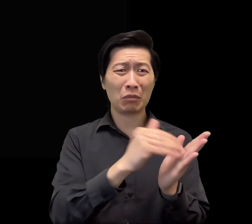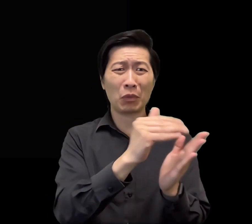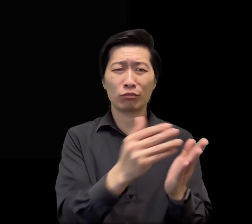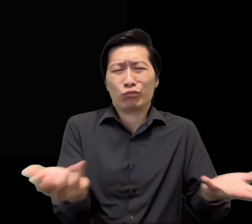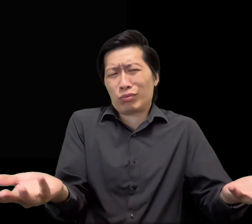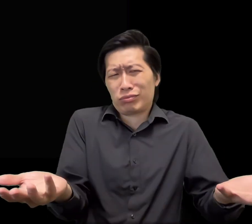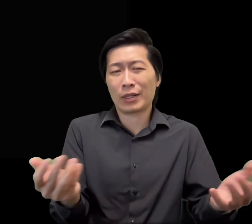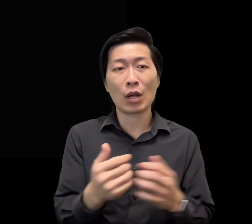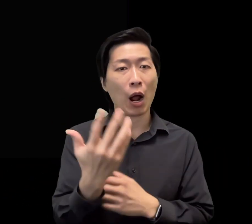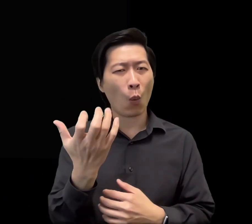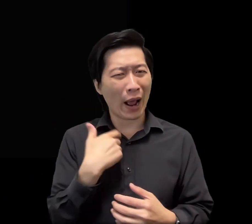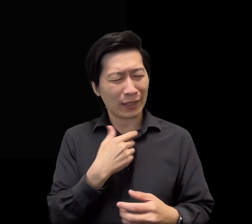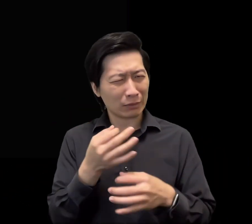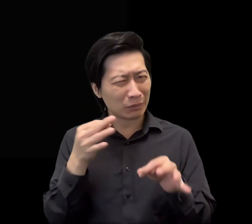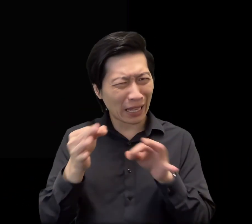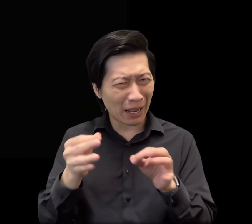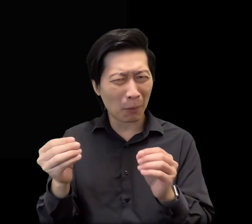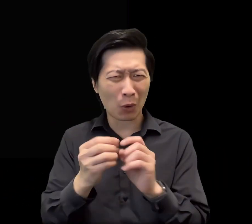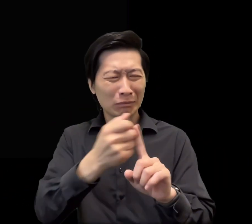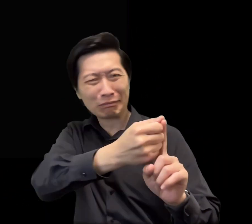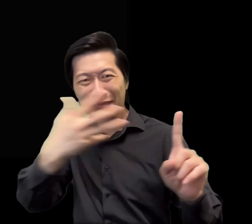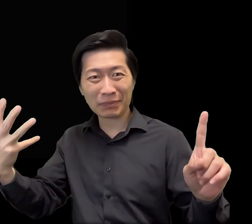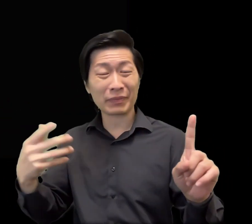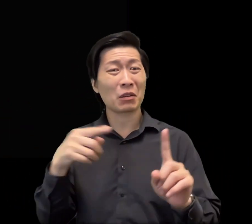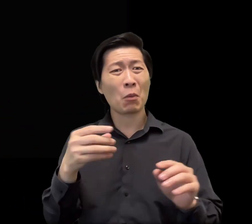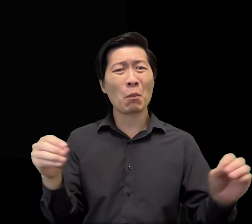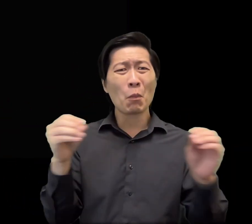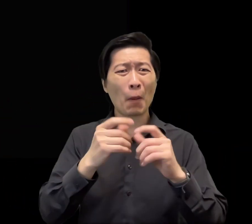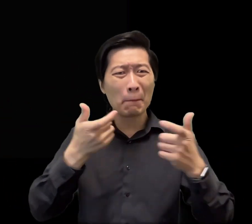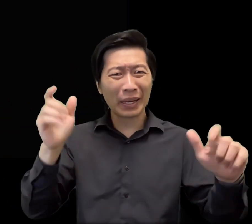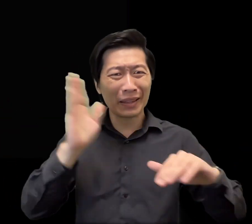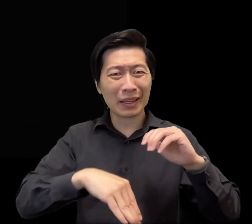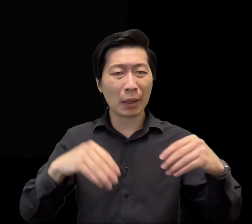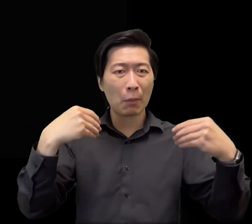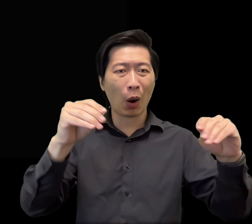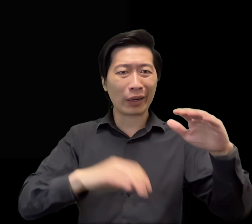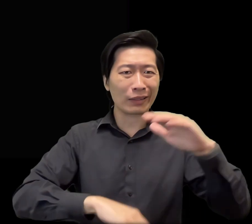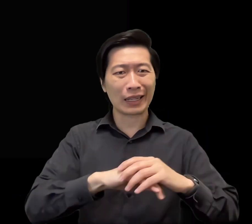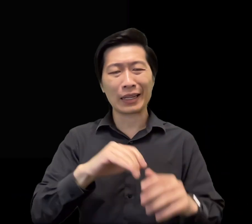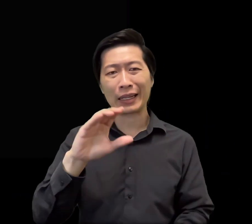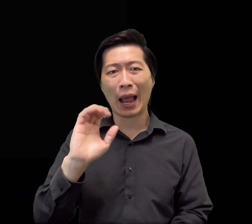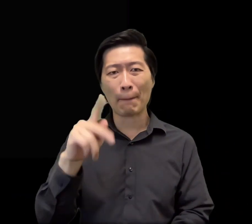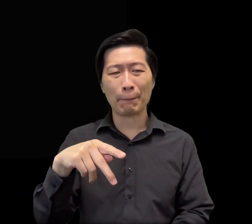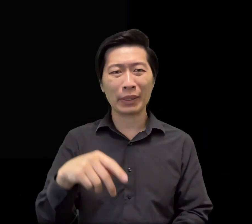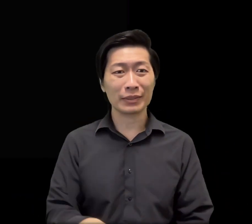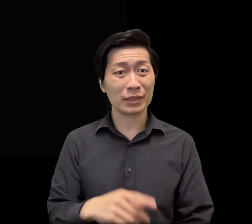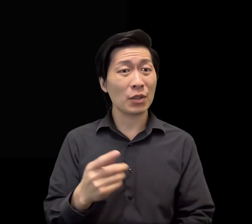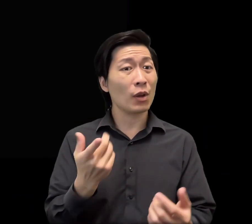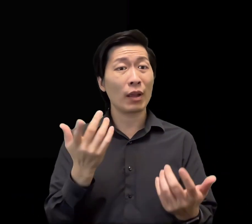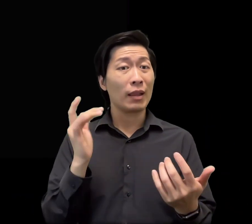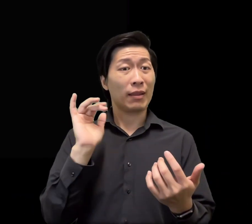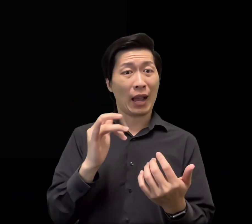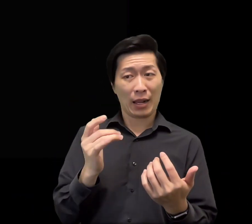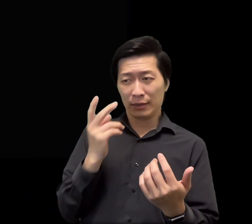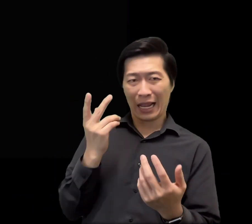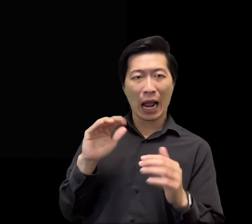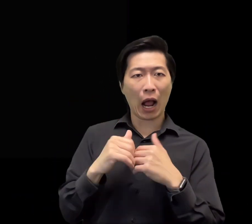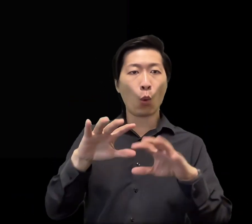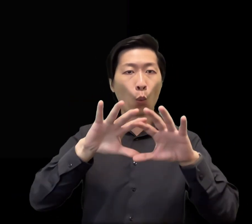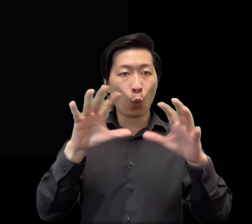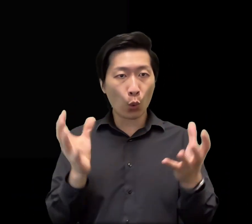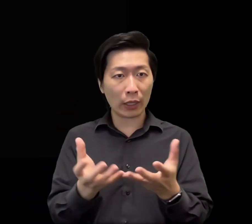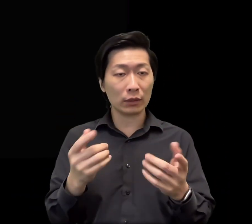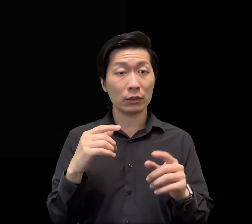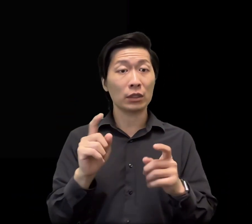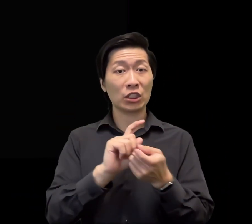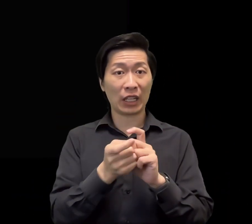part I want to blast through, but really hit home is way bigger than the market cap or where Tesla's going in stock price wise. It's how the